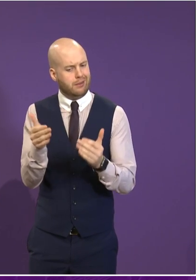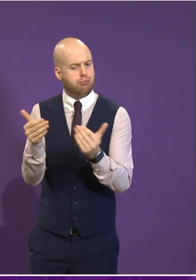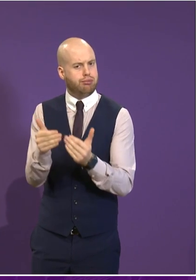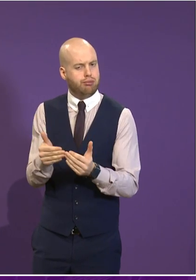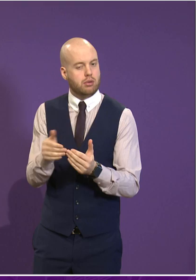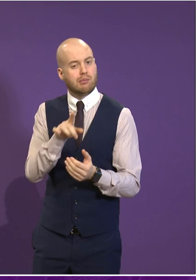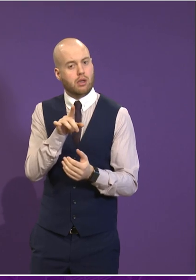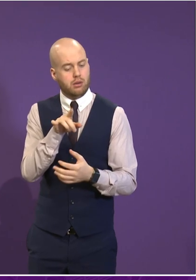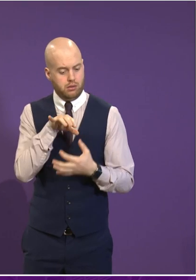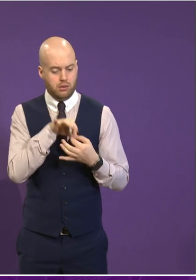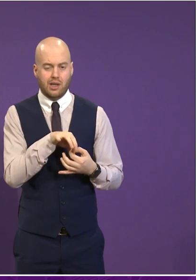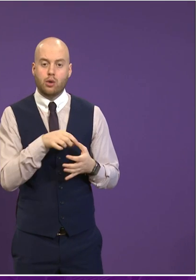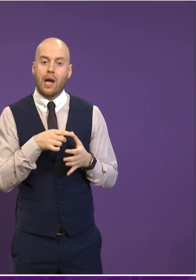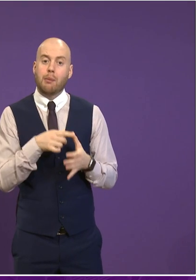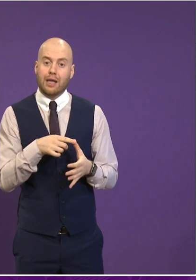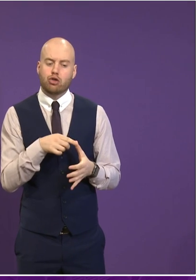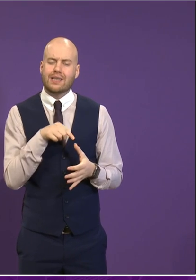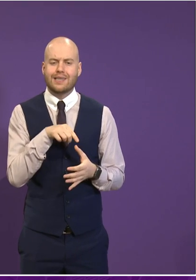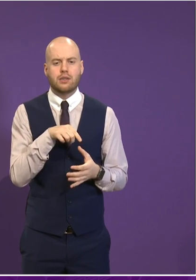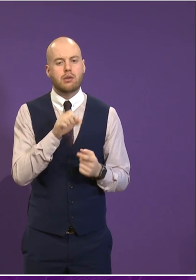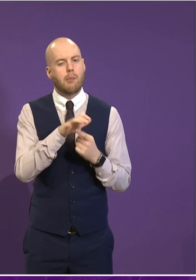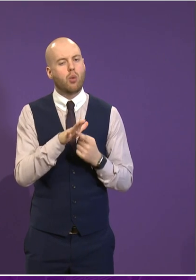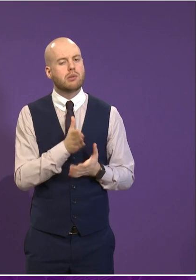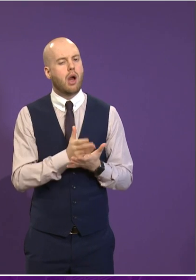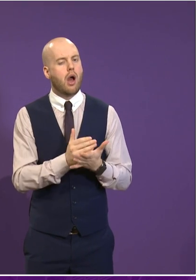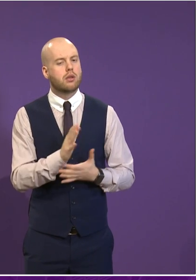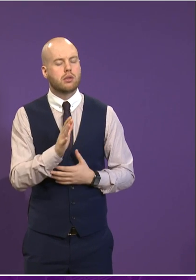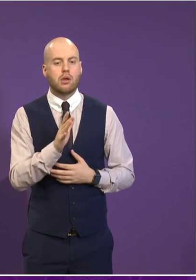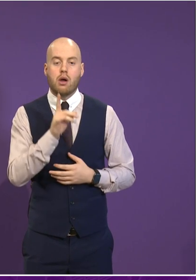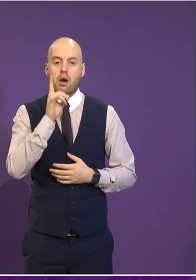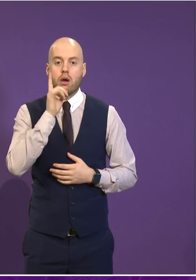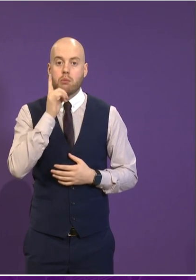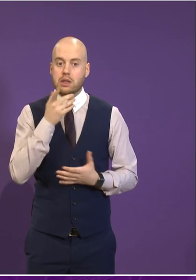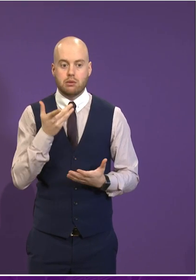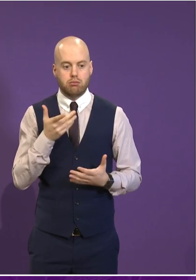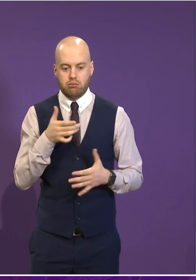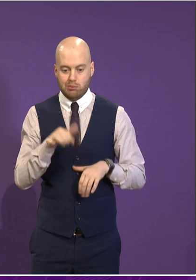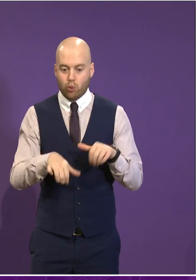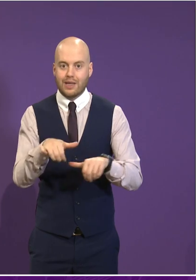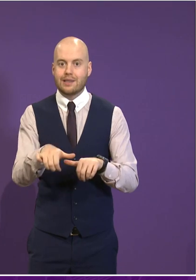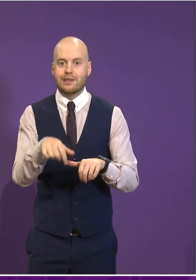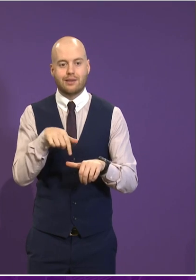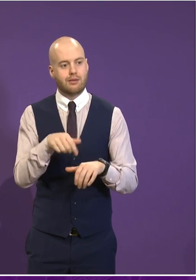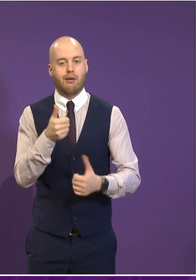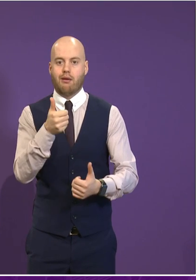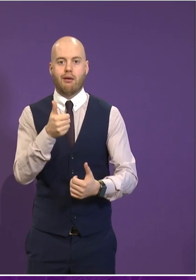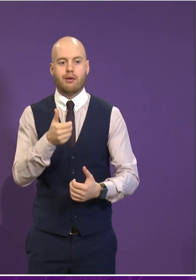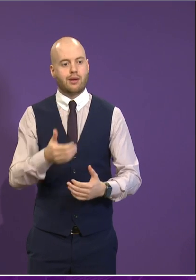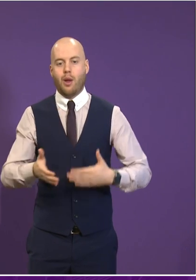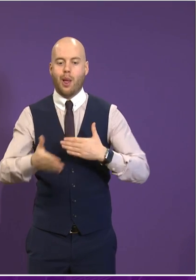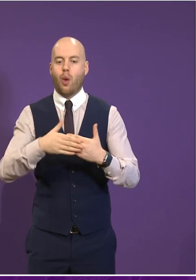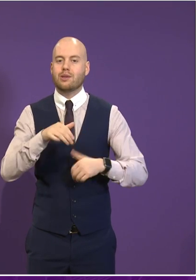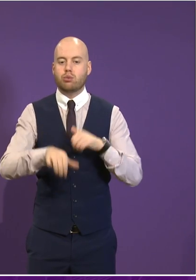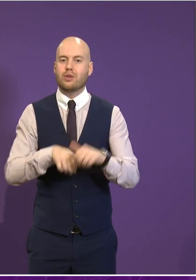much an important part of that. We simply can't have a process which is, you know, by all means, you know,